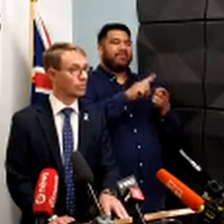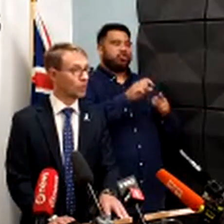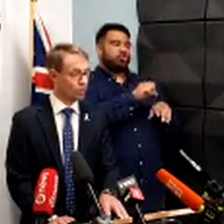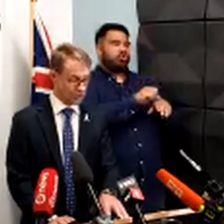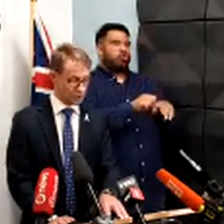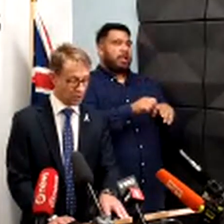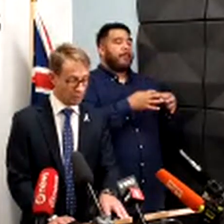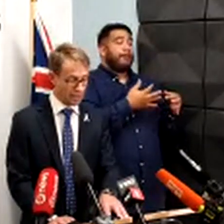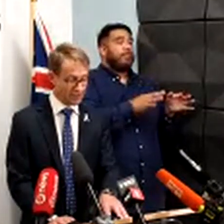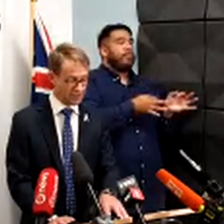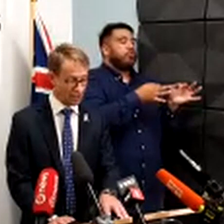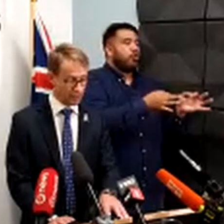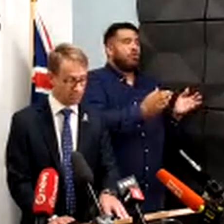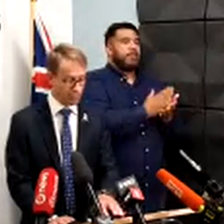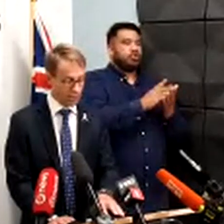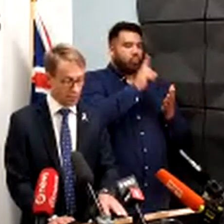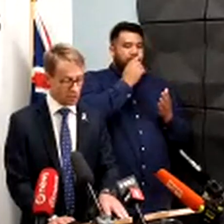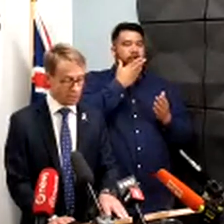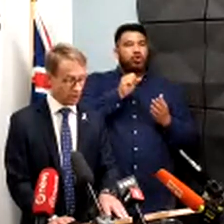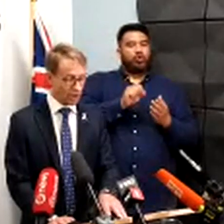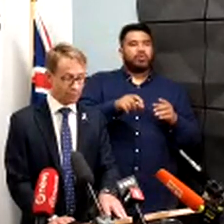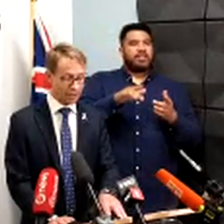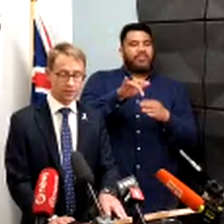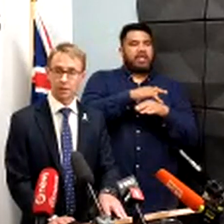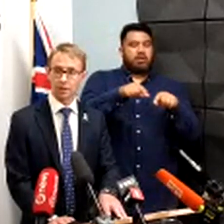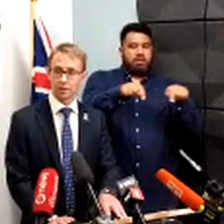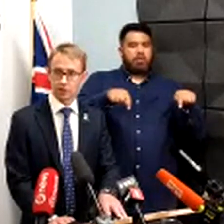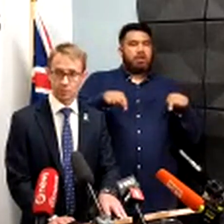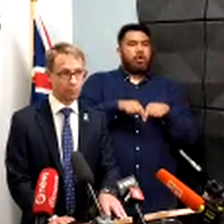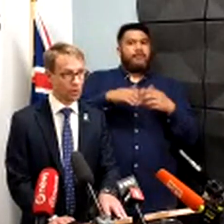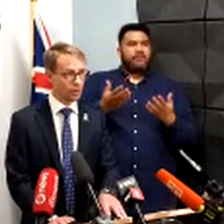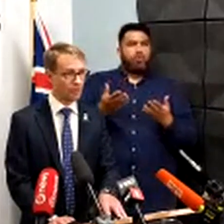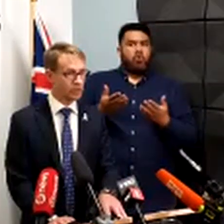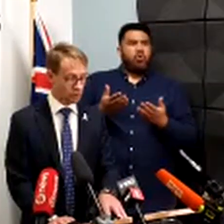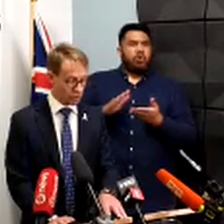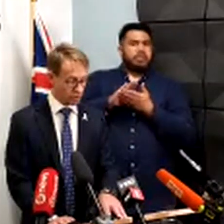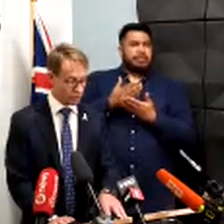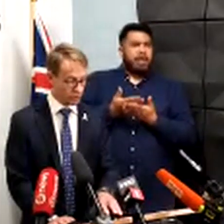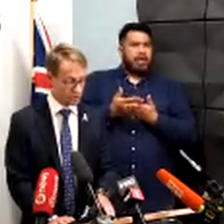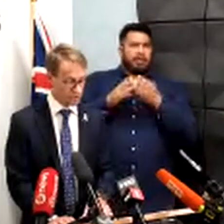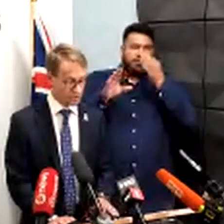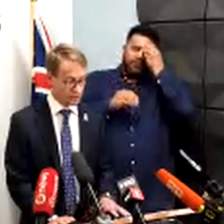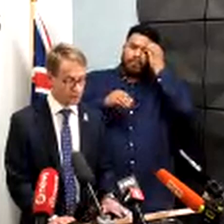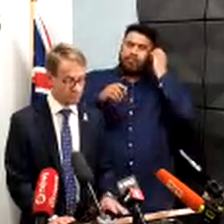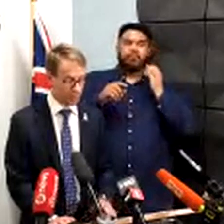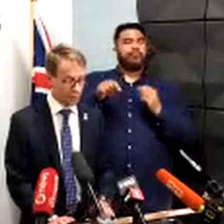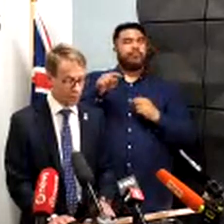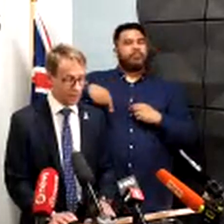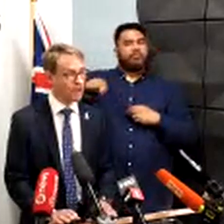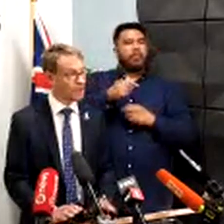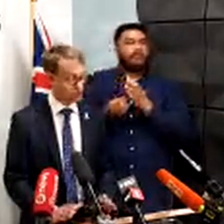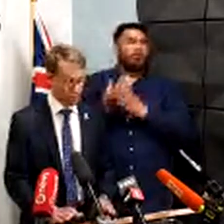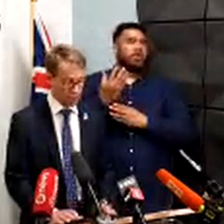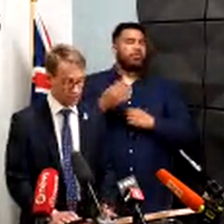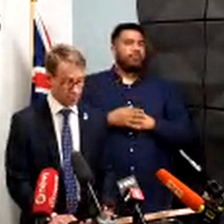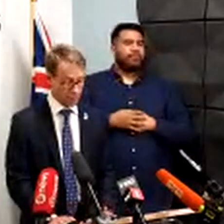is available theatre time and staffing to meet the high demand that has been put on them as a result of this tragic incident.